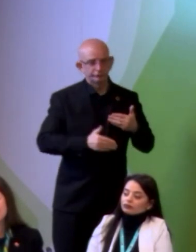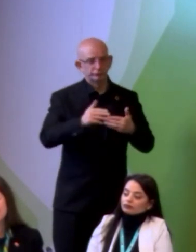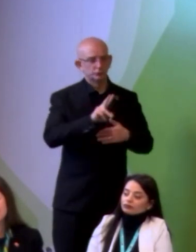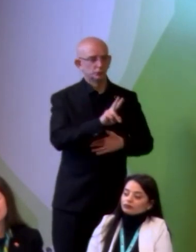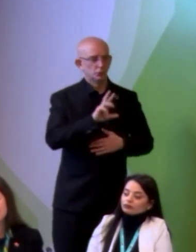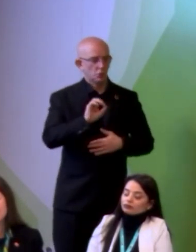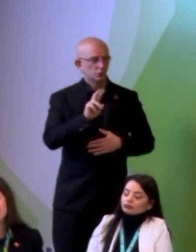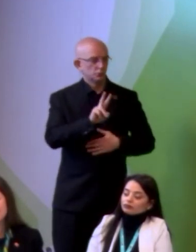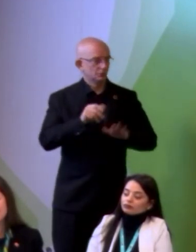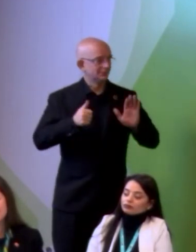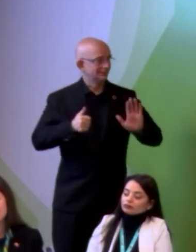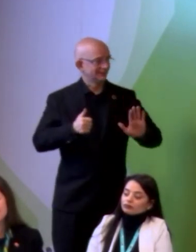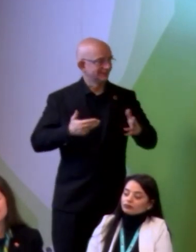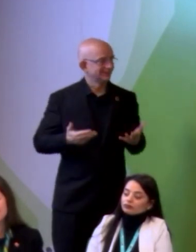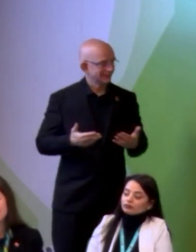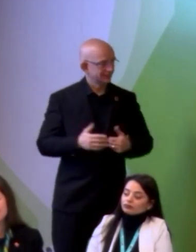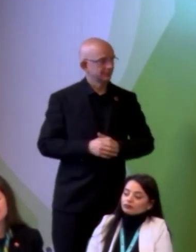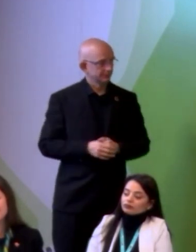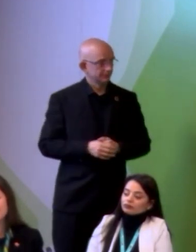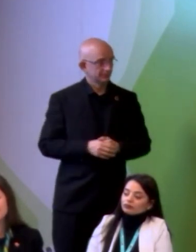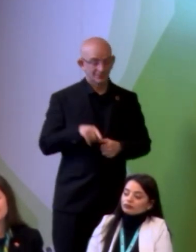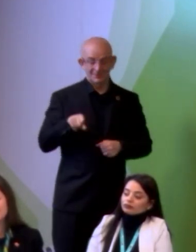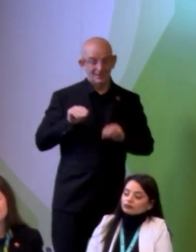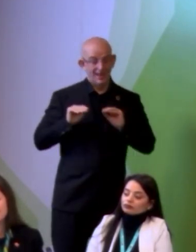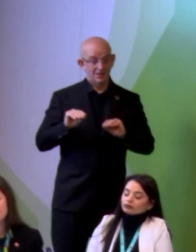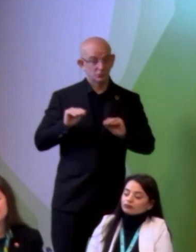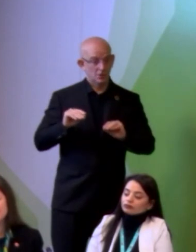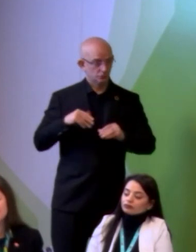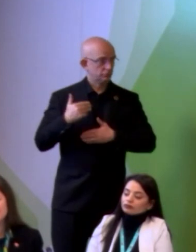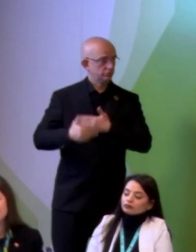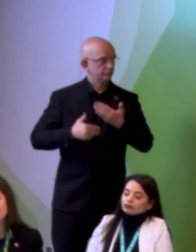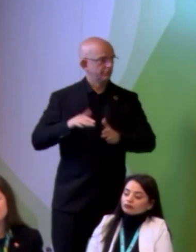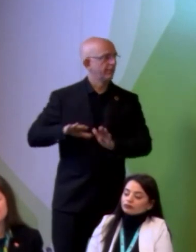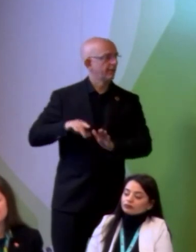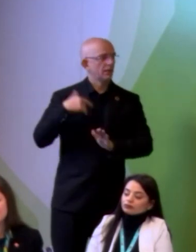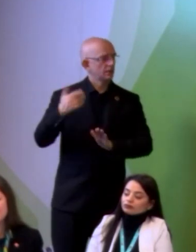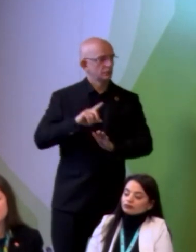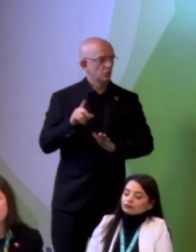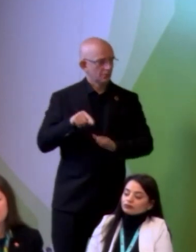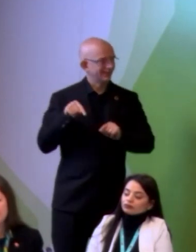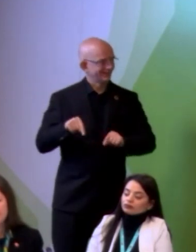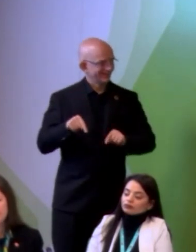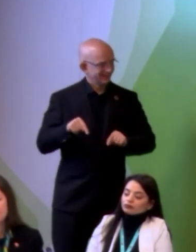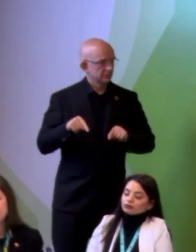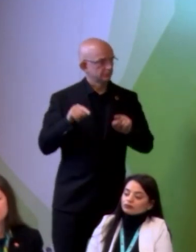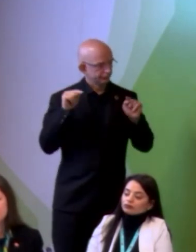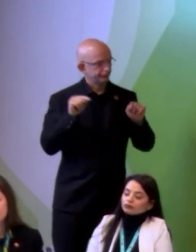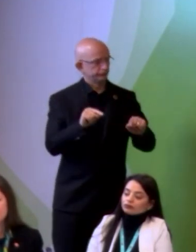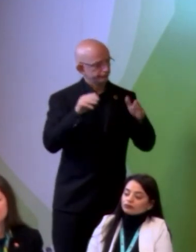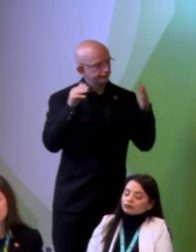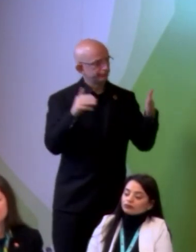Education Cannot Wait is committed to reaching 10% of persons with disabilities across the different investment